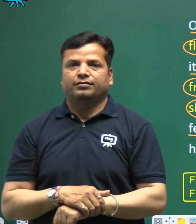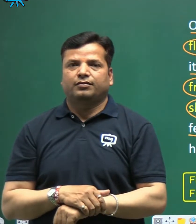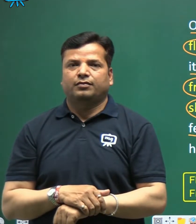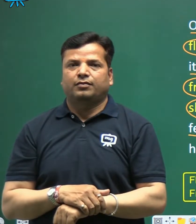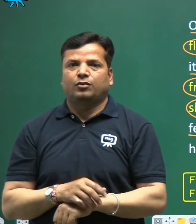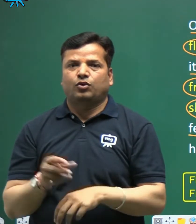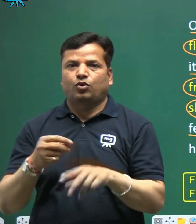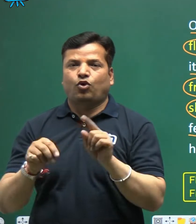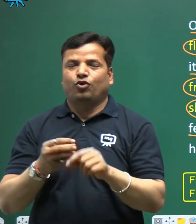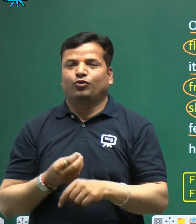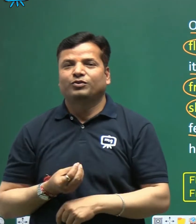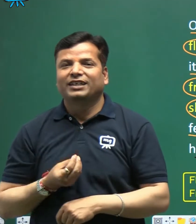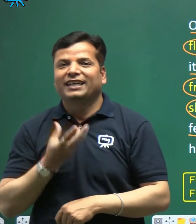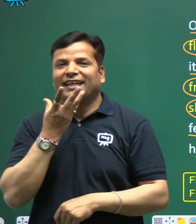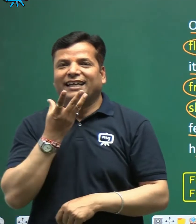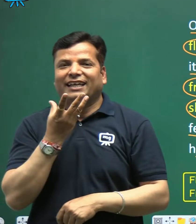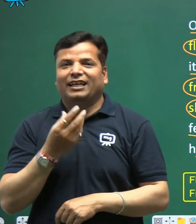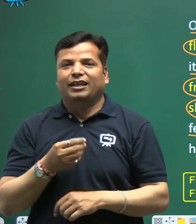of the happy prince.